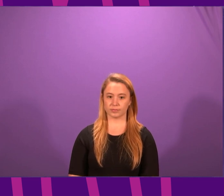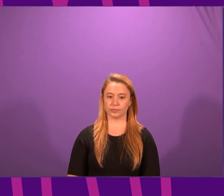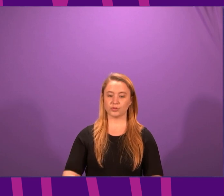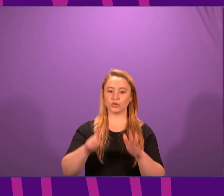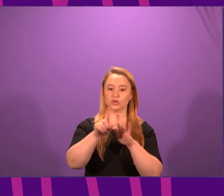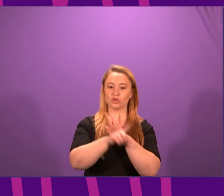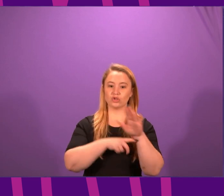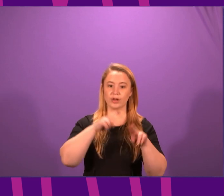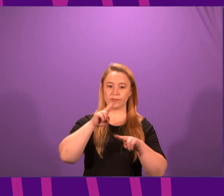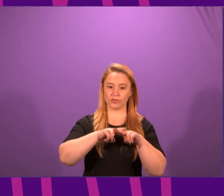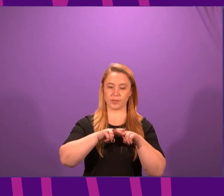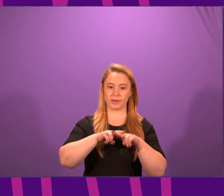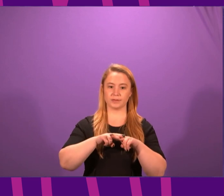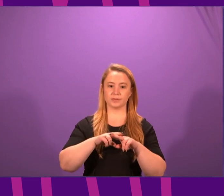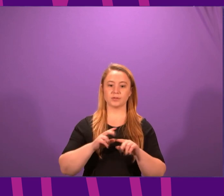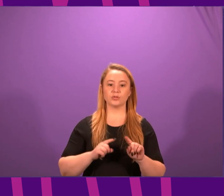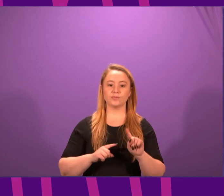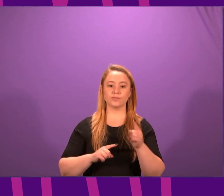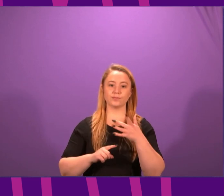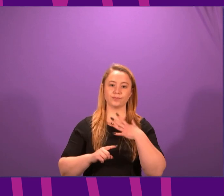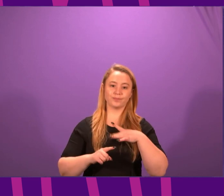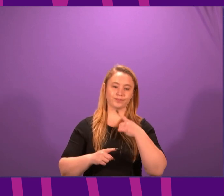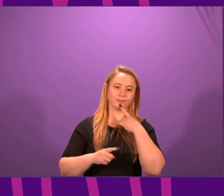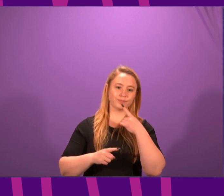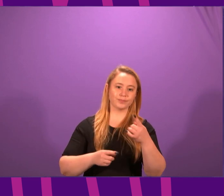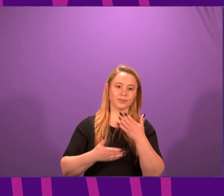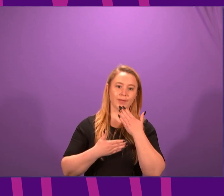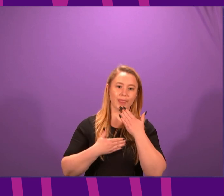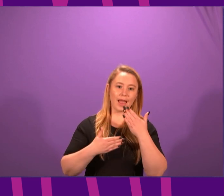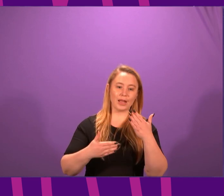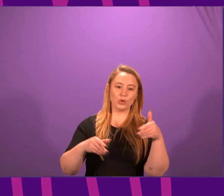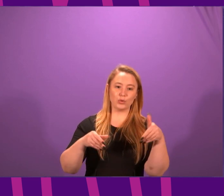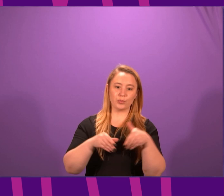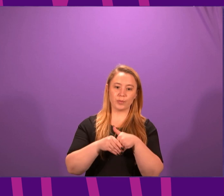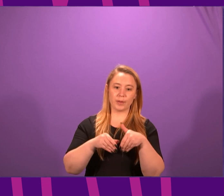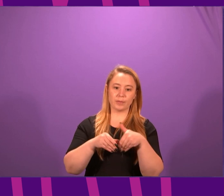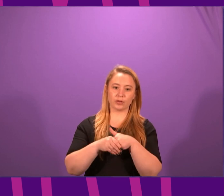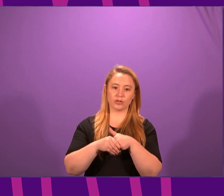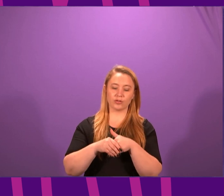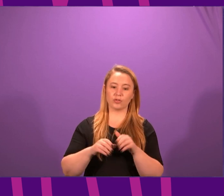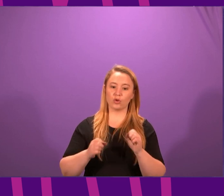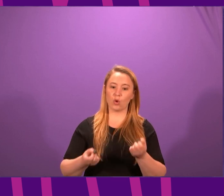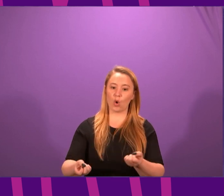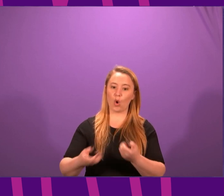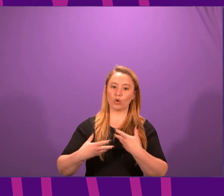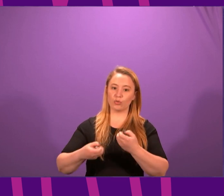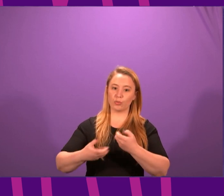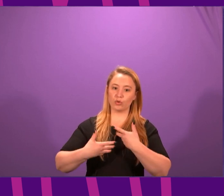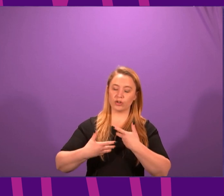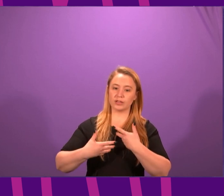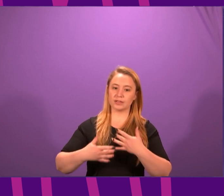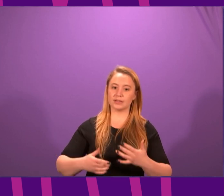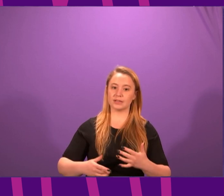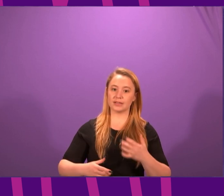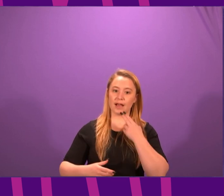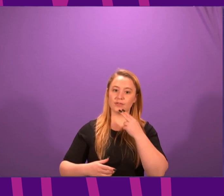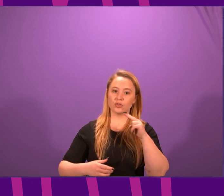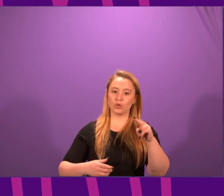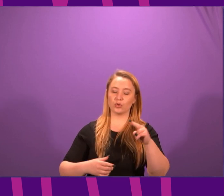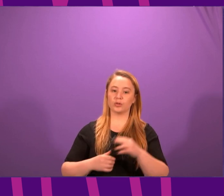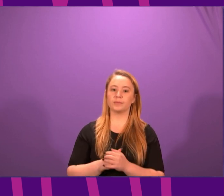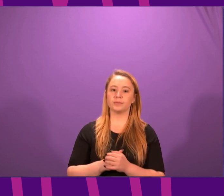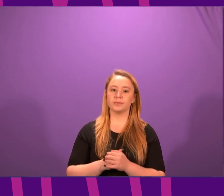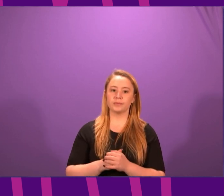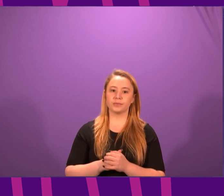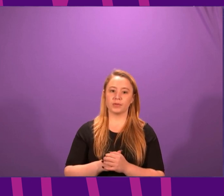let me start by expressing my gratitude to members across the Chamber for the contributions this afternoon as we shape Scotland's